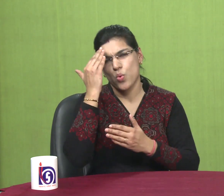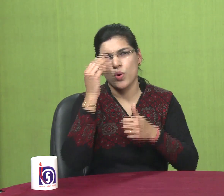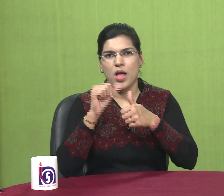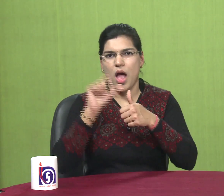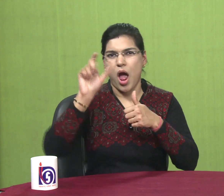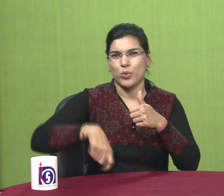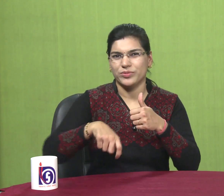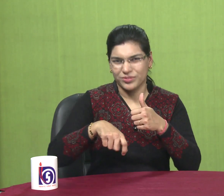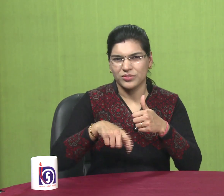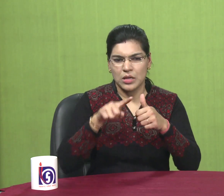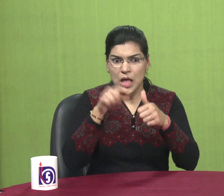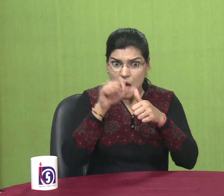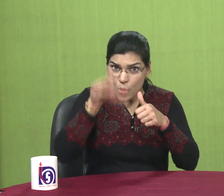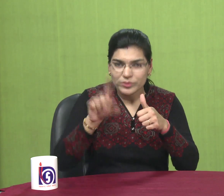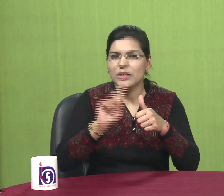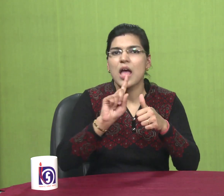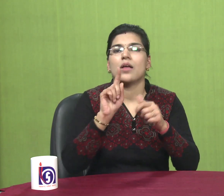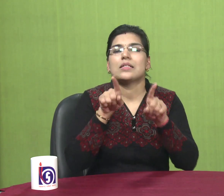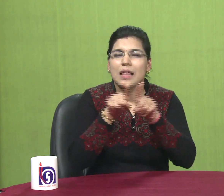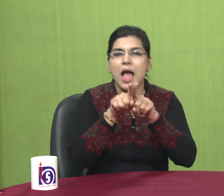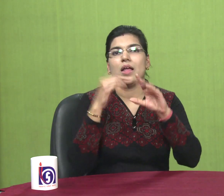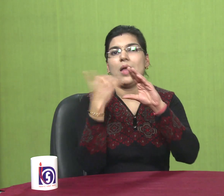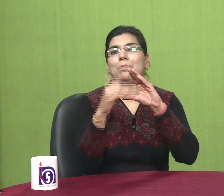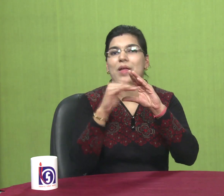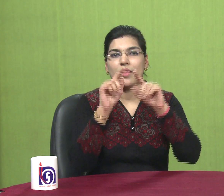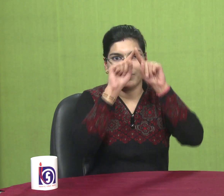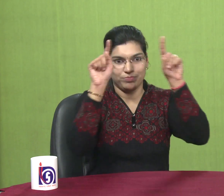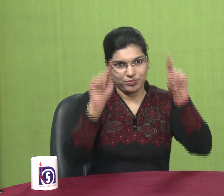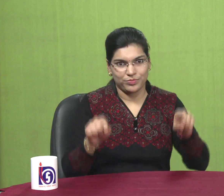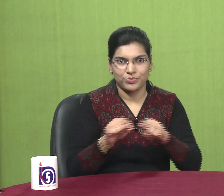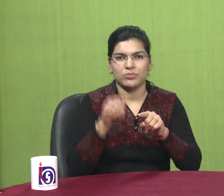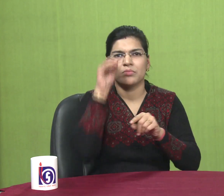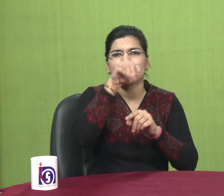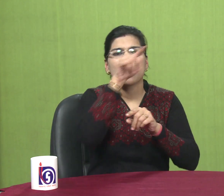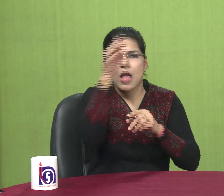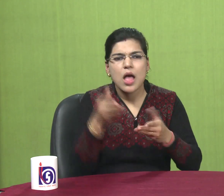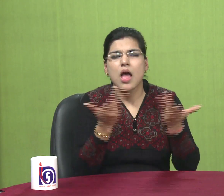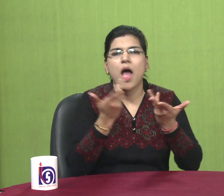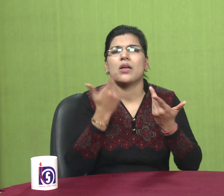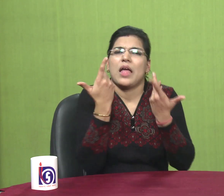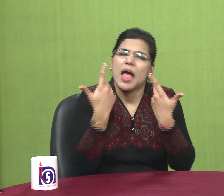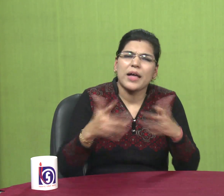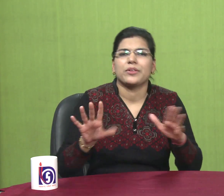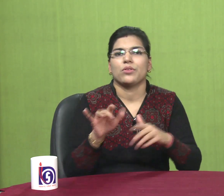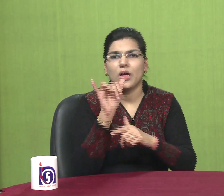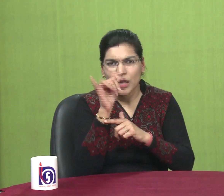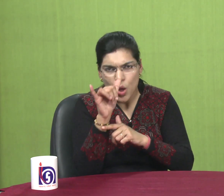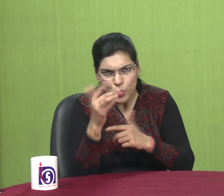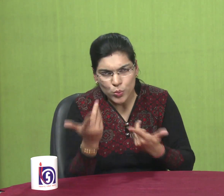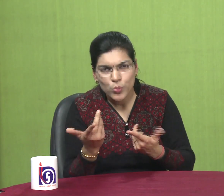Setting up an email account. Creating a new email account takes only a few minutes. You have to